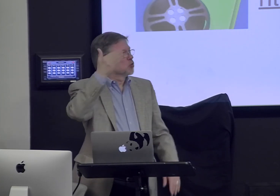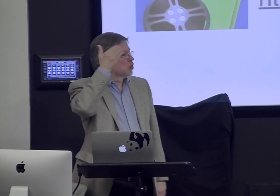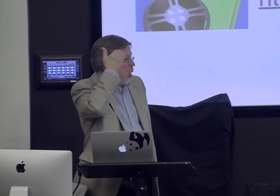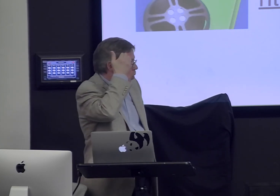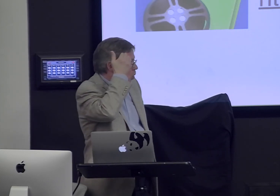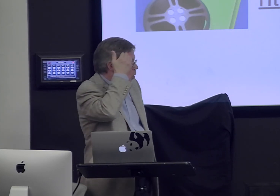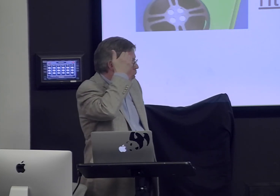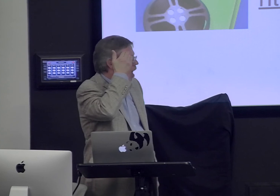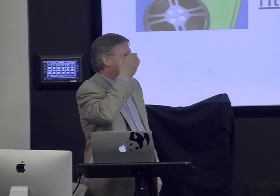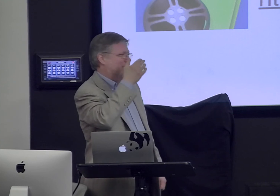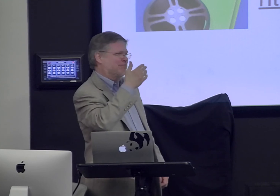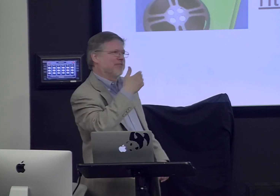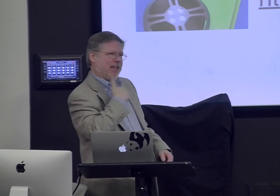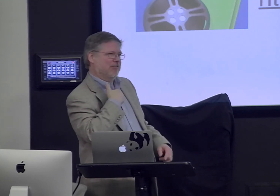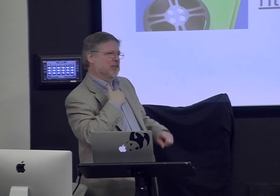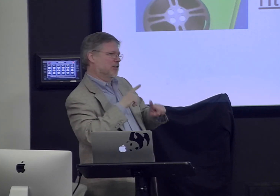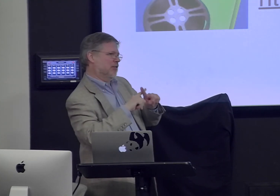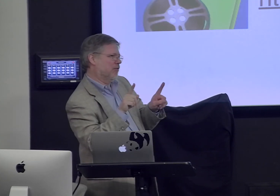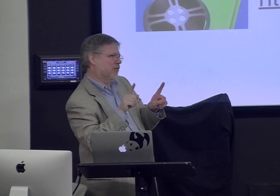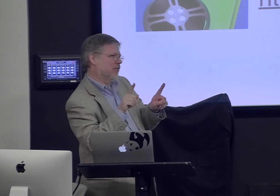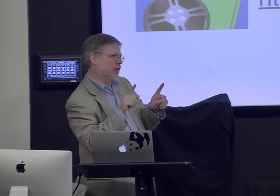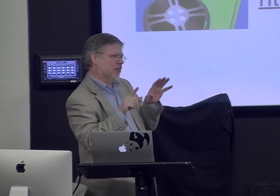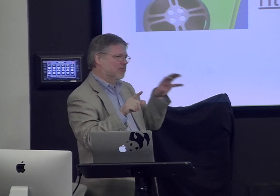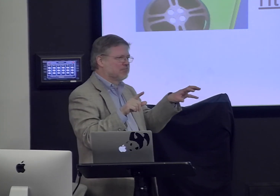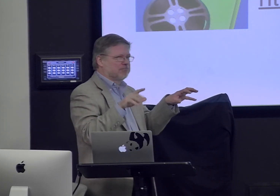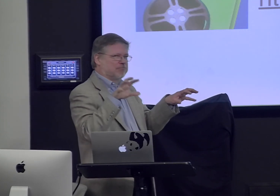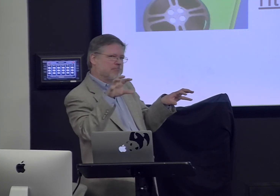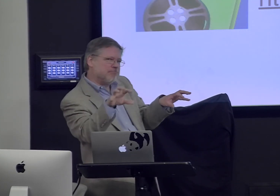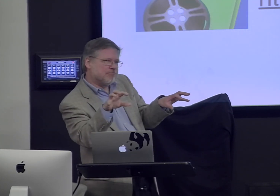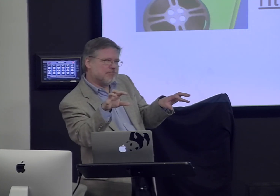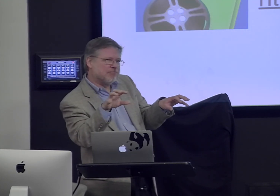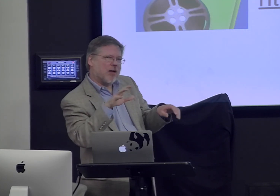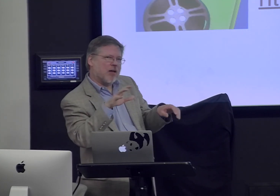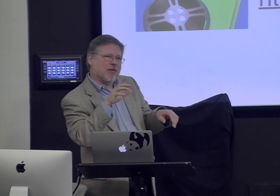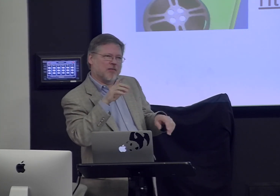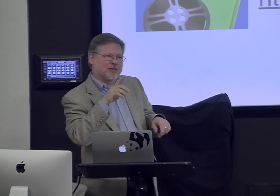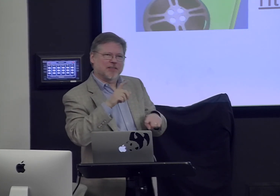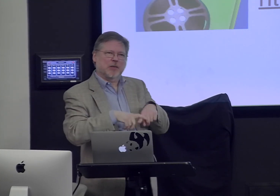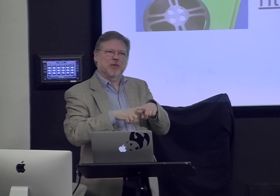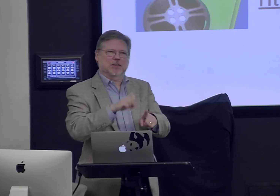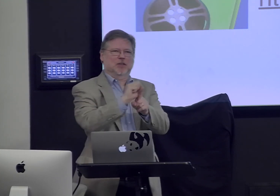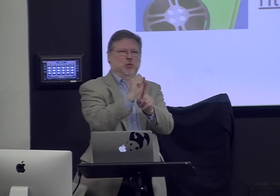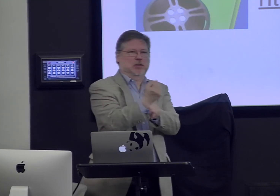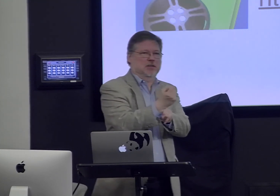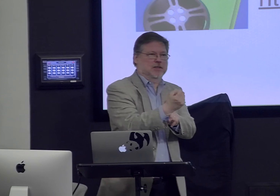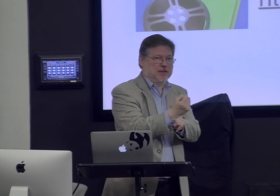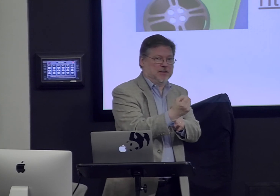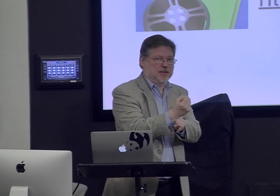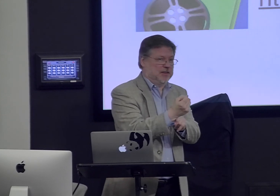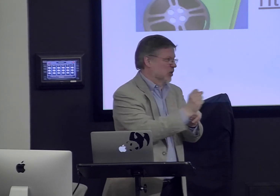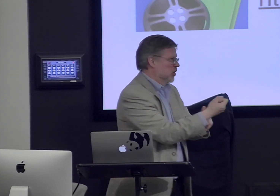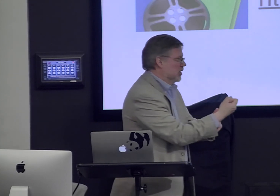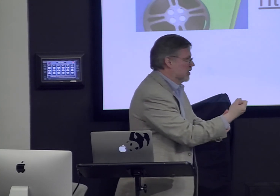I think that typical signers, just everyday people, sometimes referred to as grassroots signers,